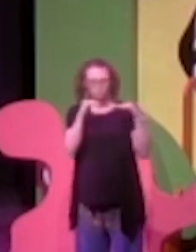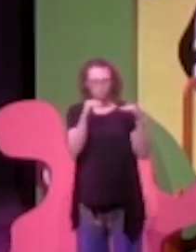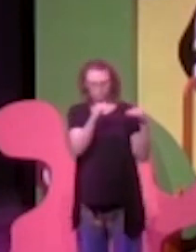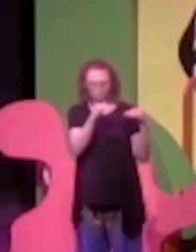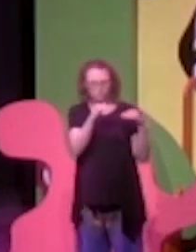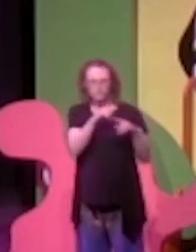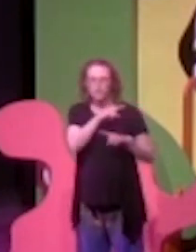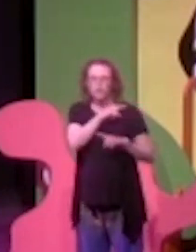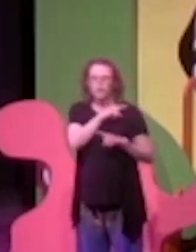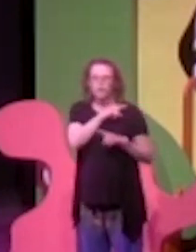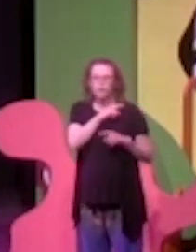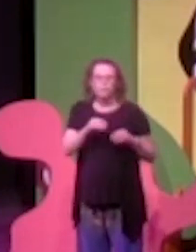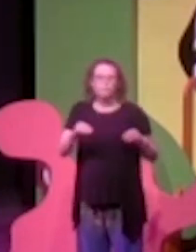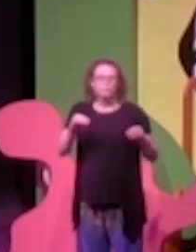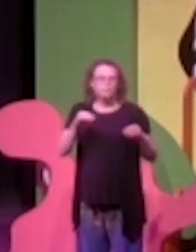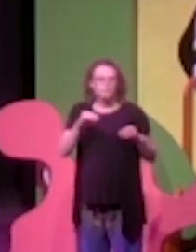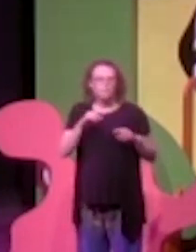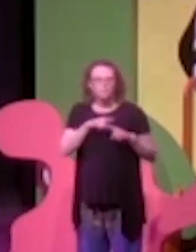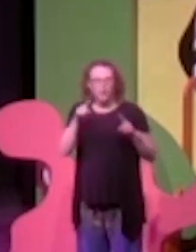equity.